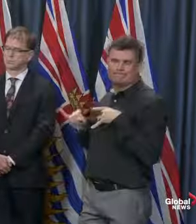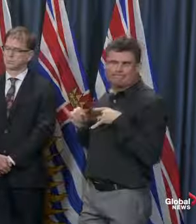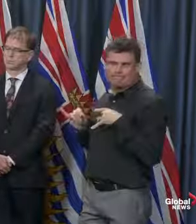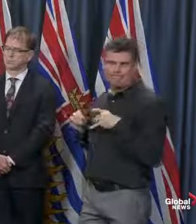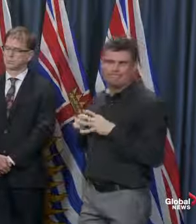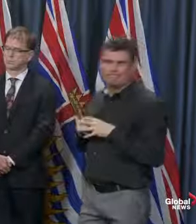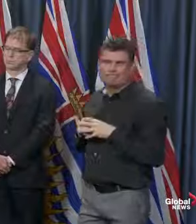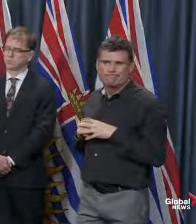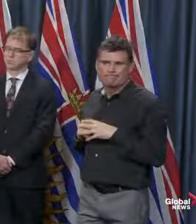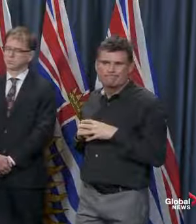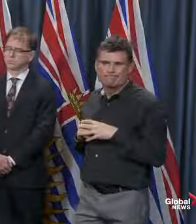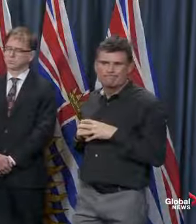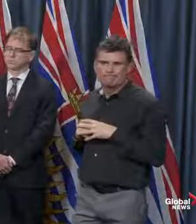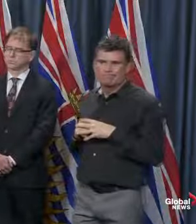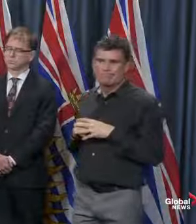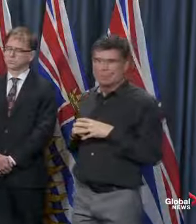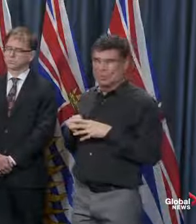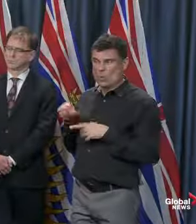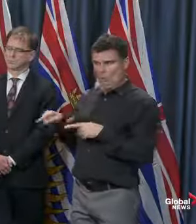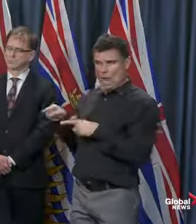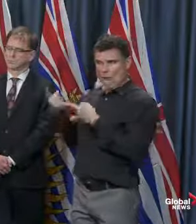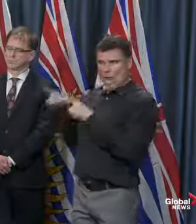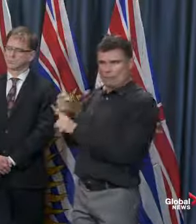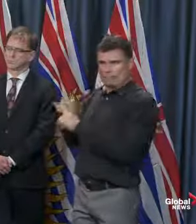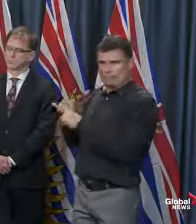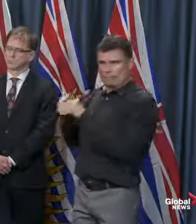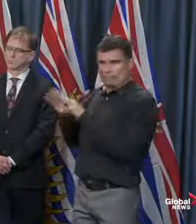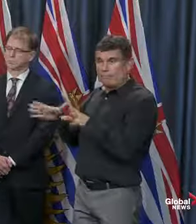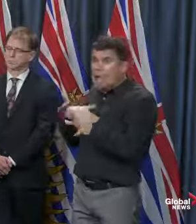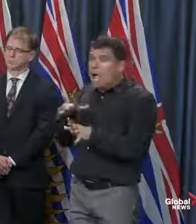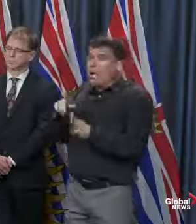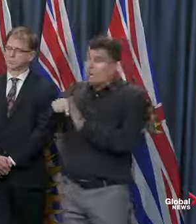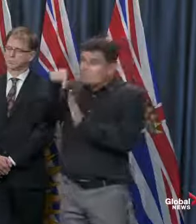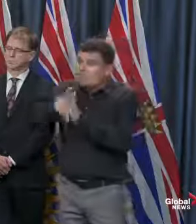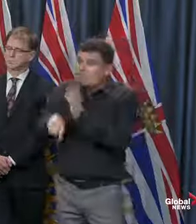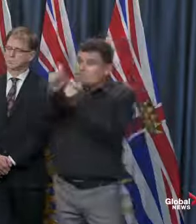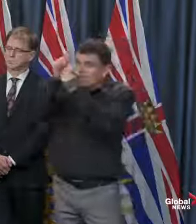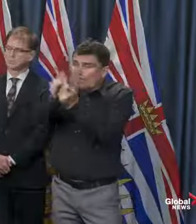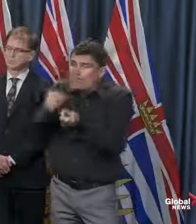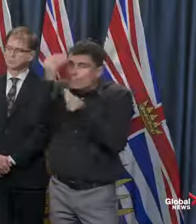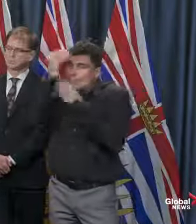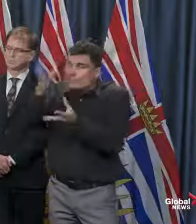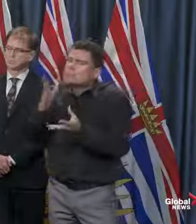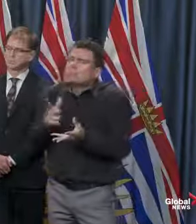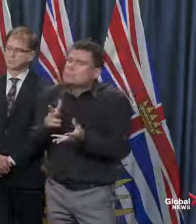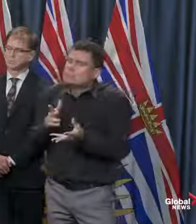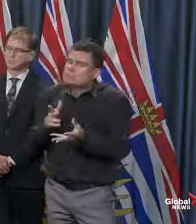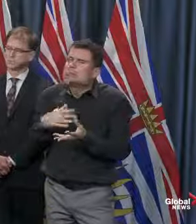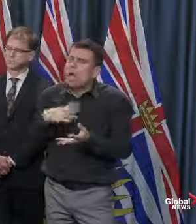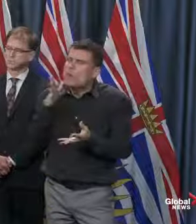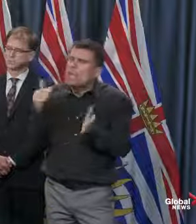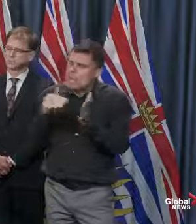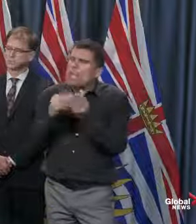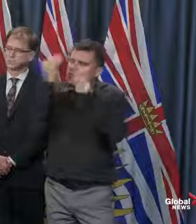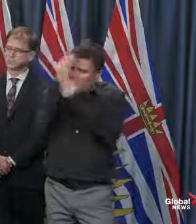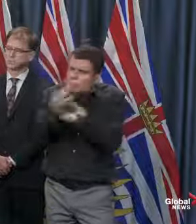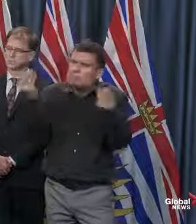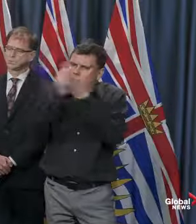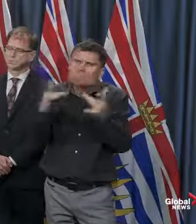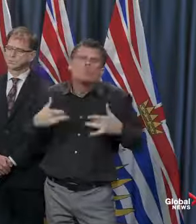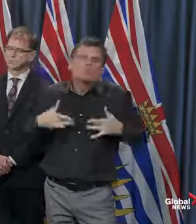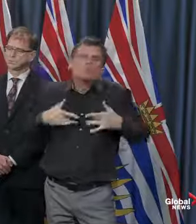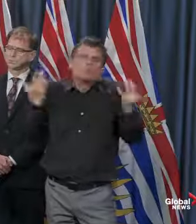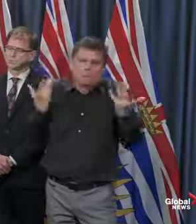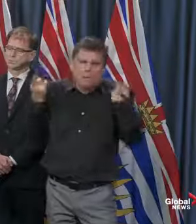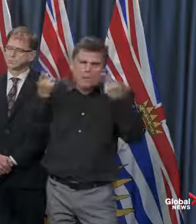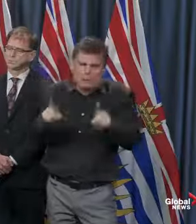is something, I don't have the details yet, but we will be sending out, again, messages to people that they, and what I'm hoping